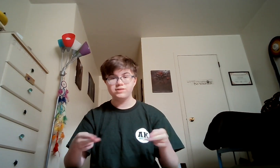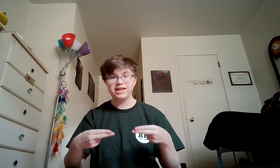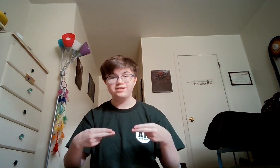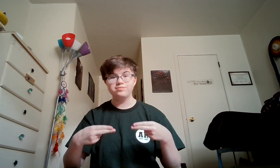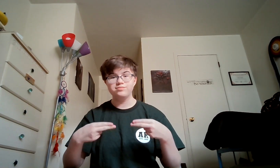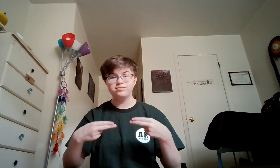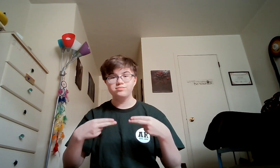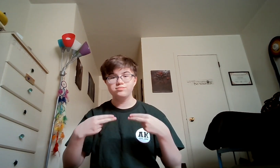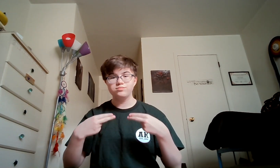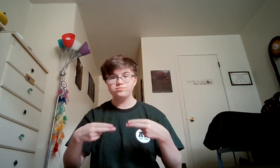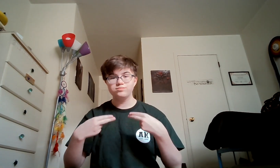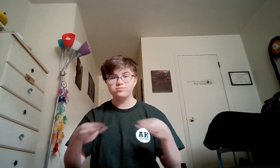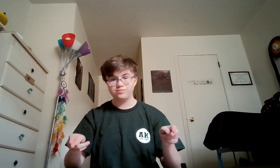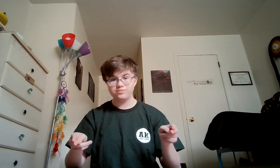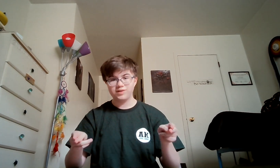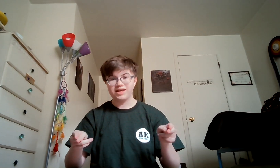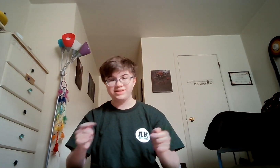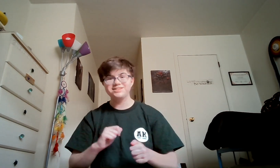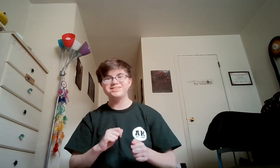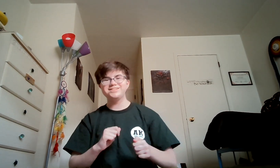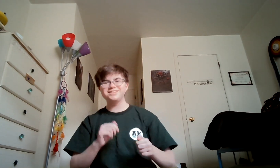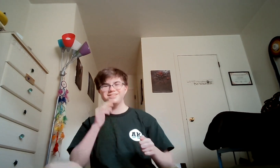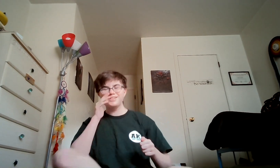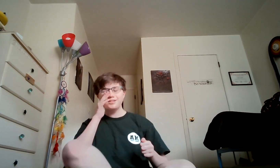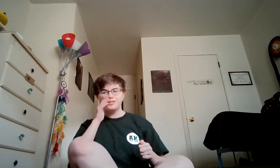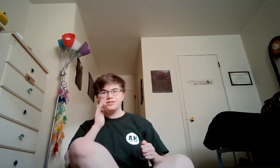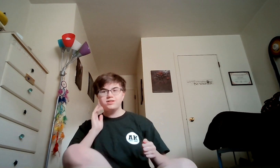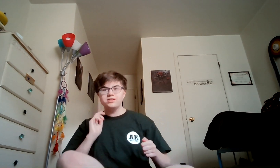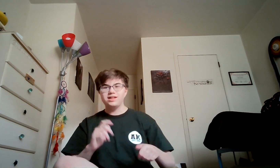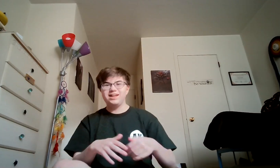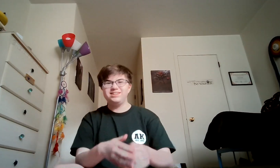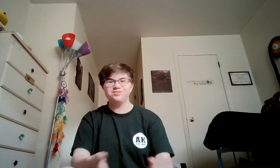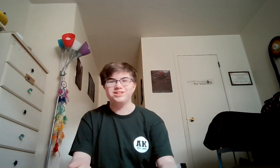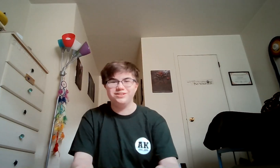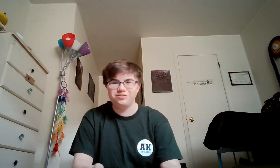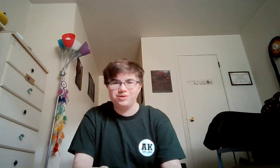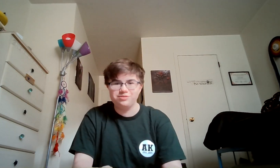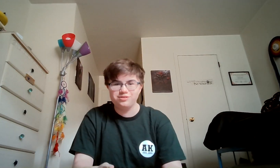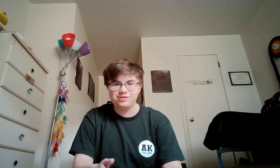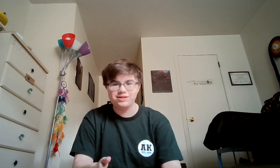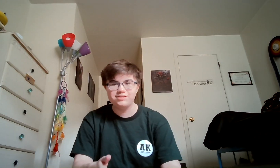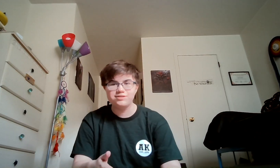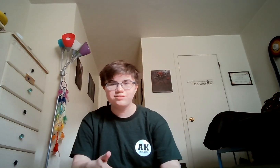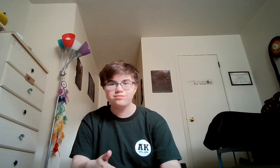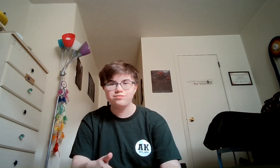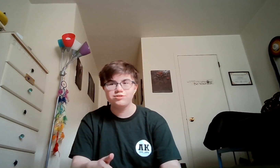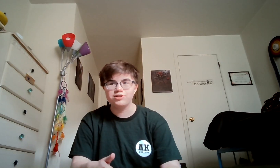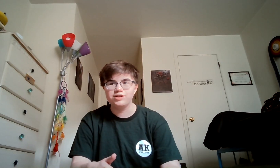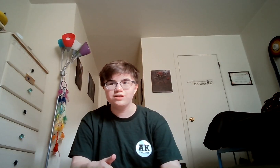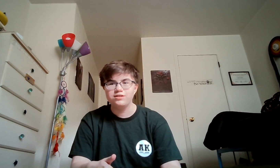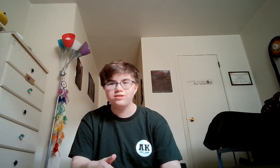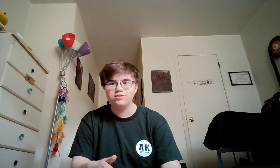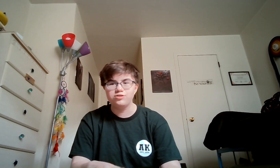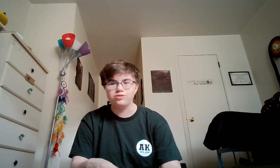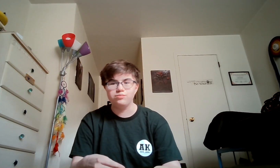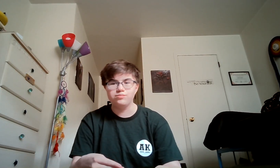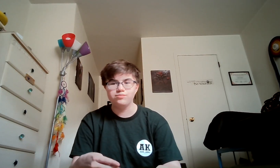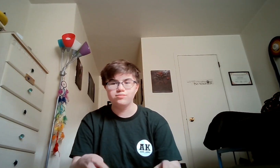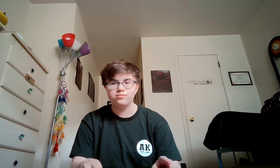Egg. Egg. I didn't really know how to explain the one, so I just showed it. So you,